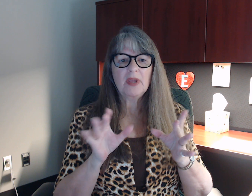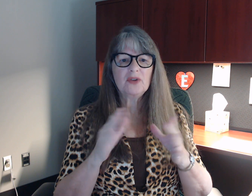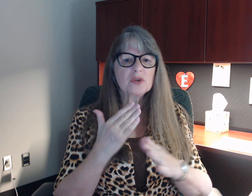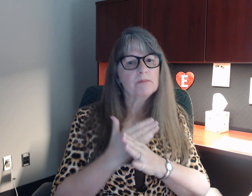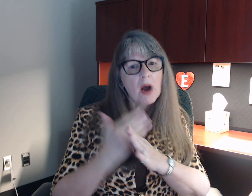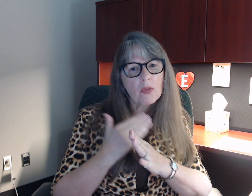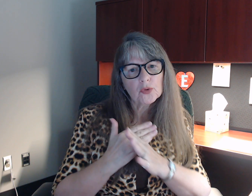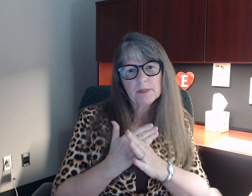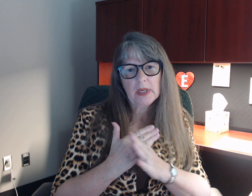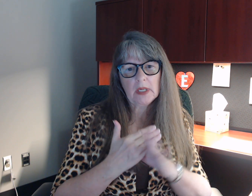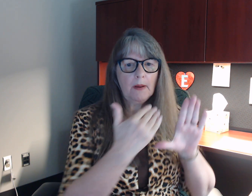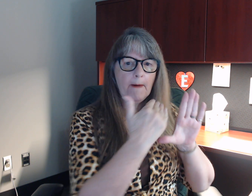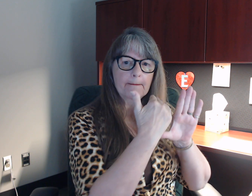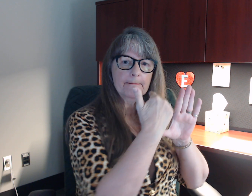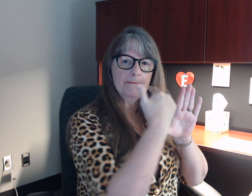just bothers me.